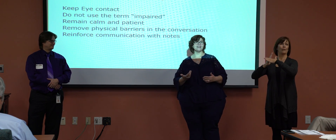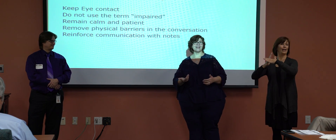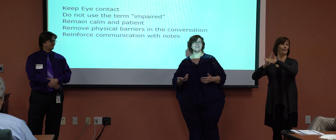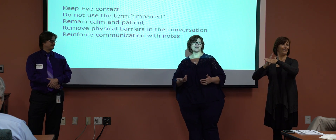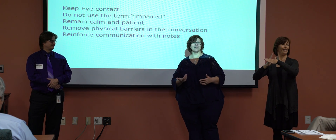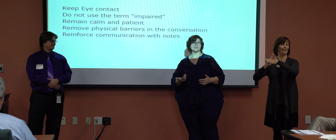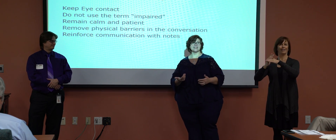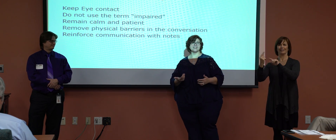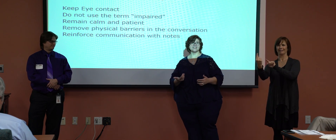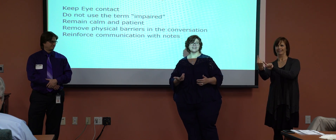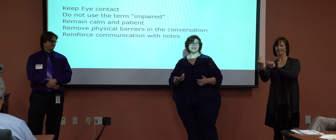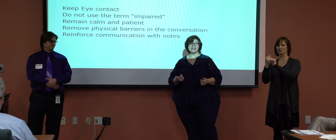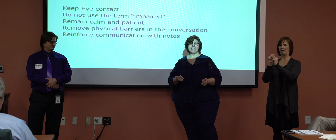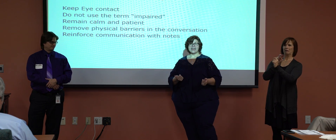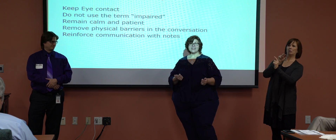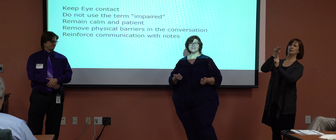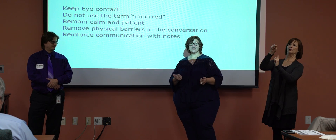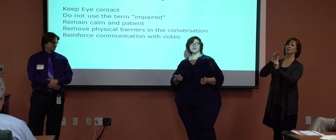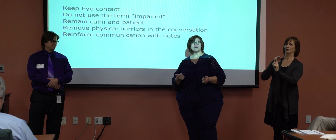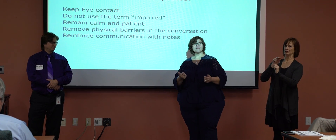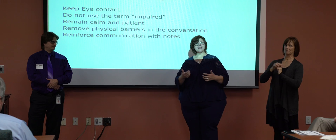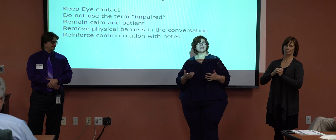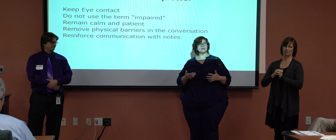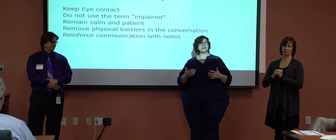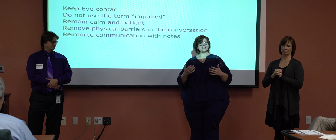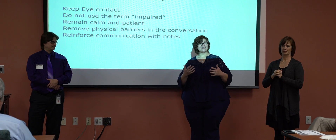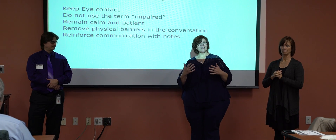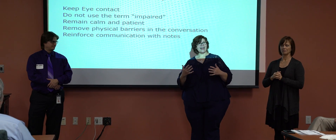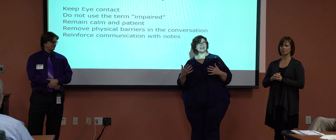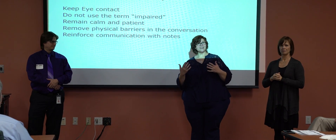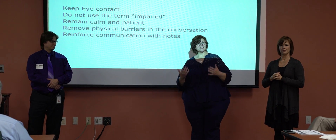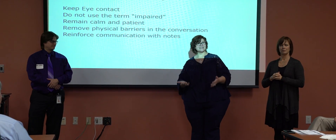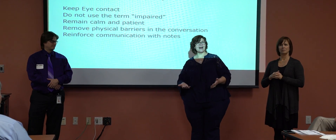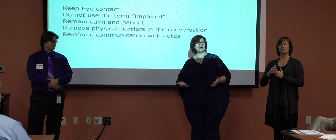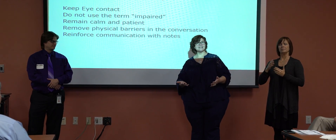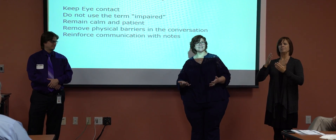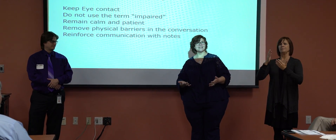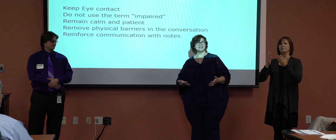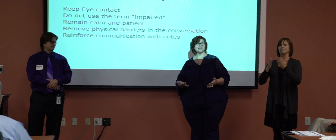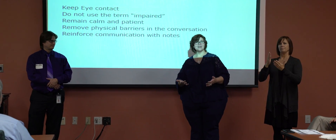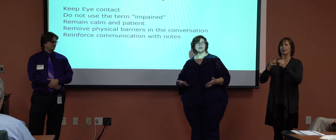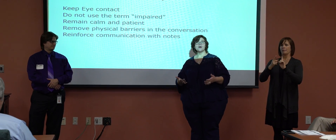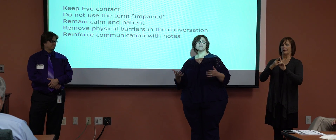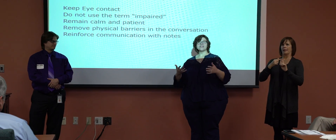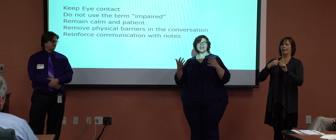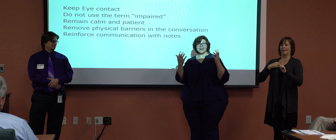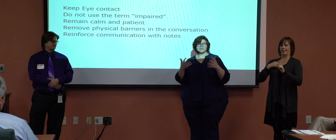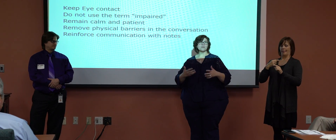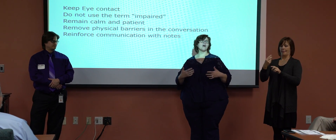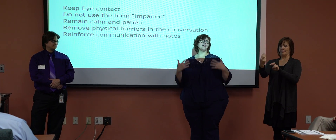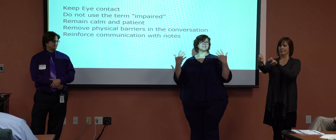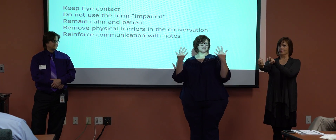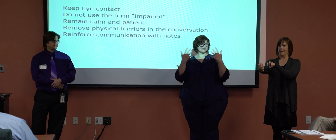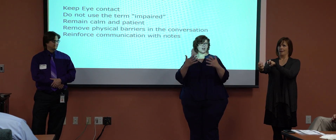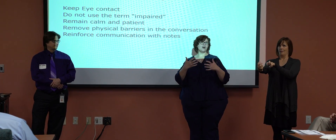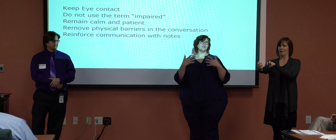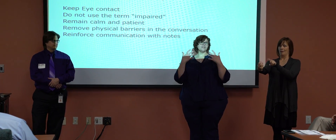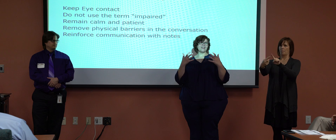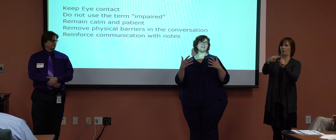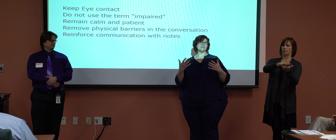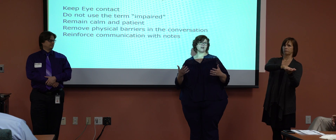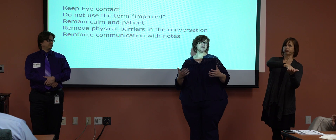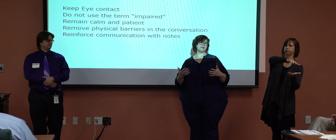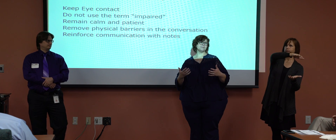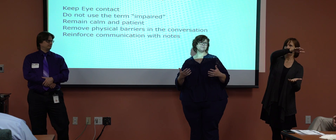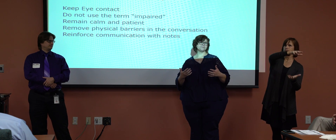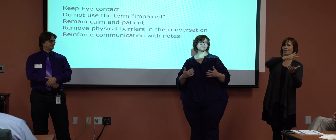if we're trying to have a conversation. Even though it might not be in their line of sight, but they have to process all